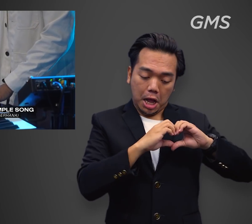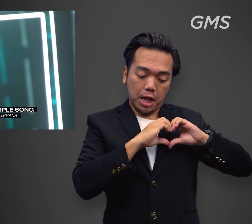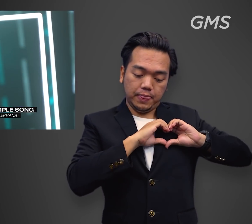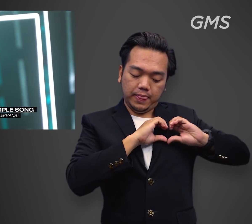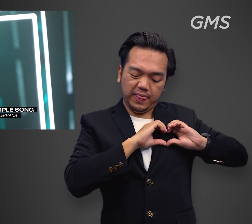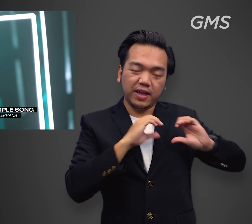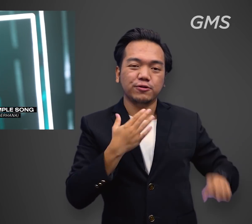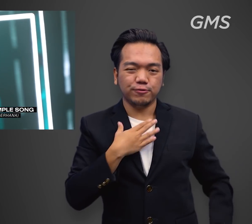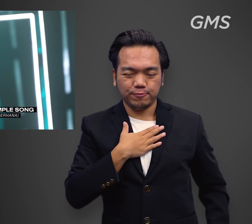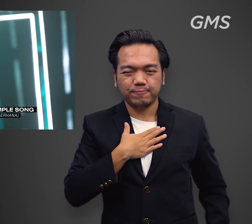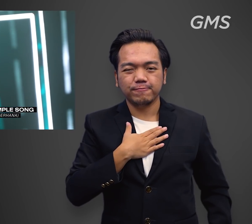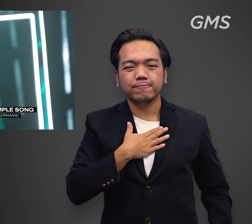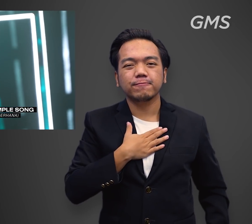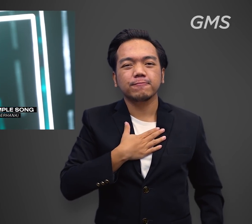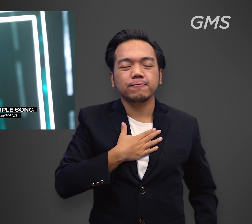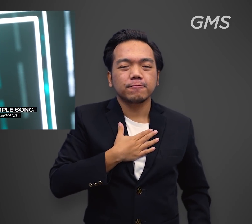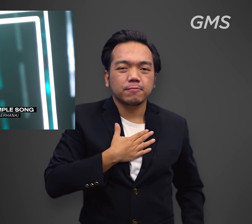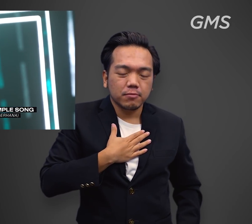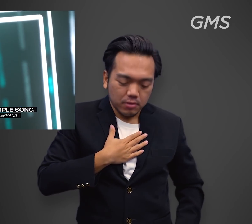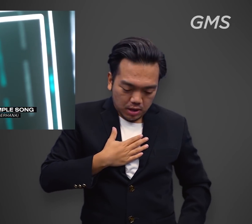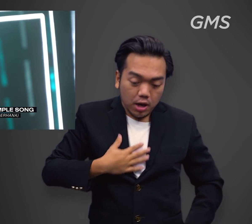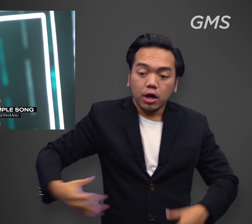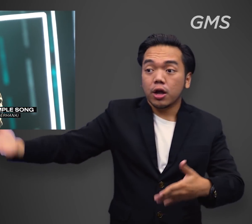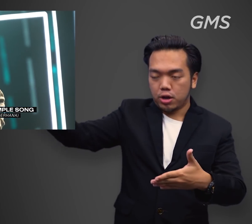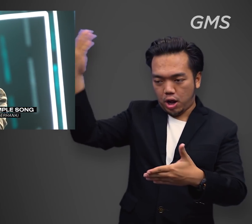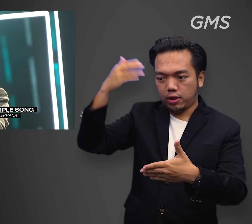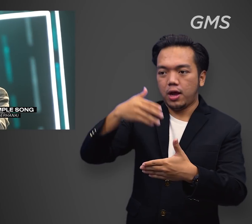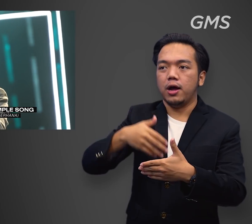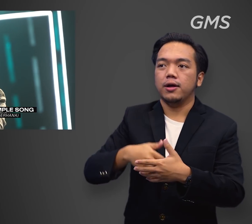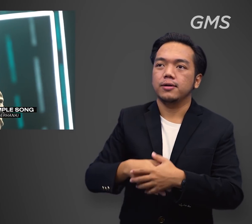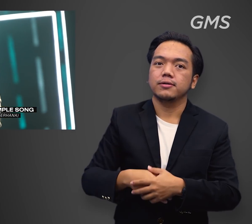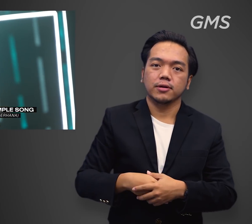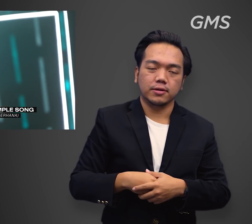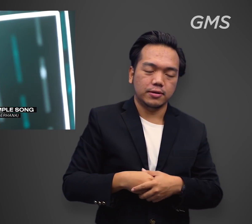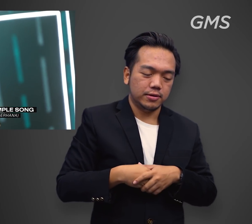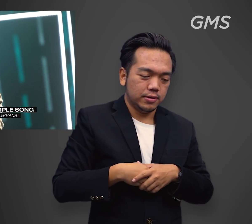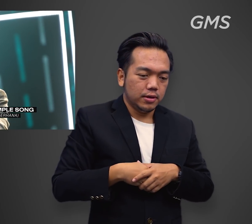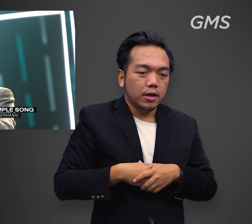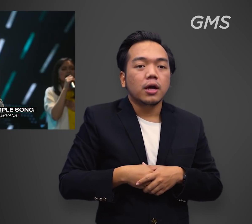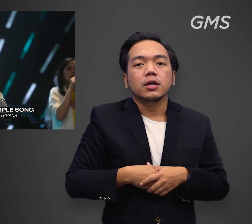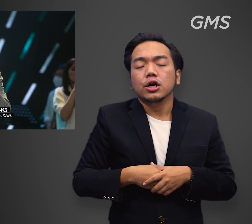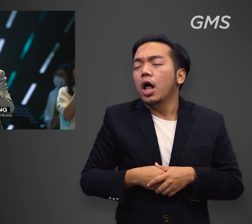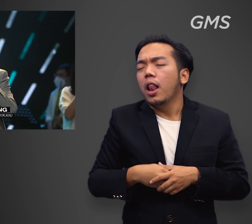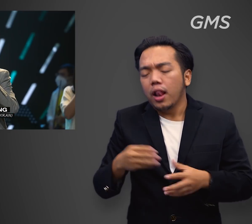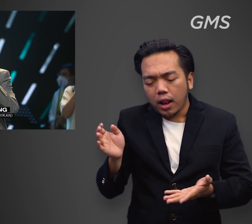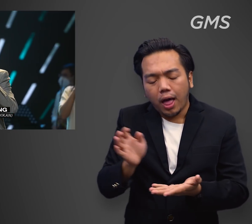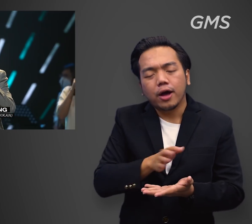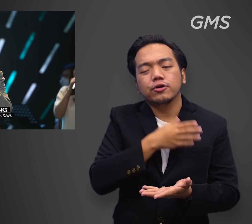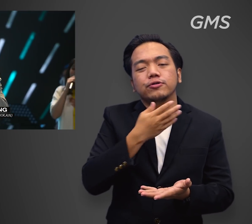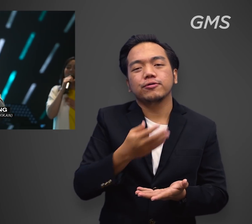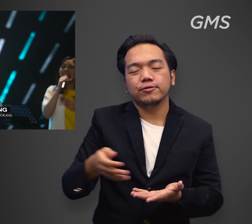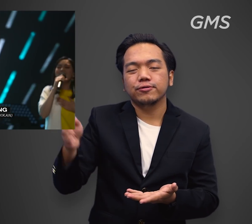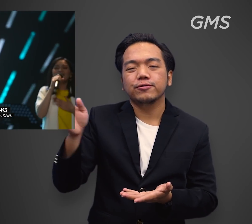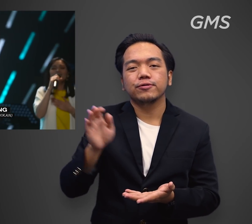From my heart come a simple song.